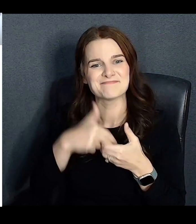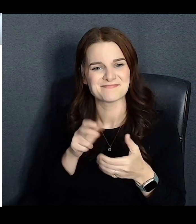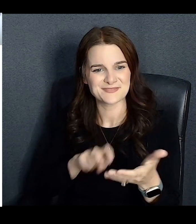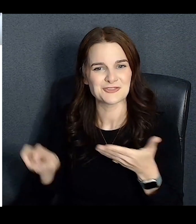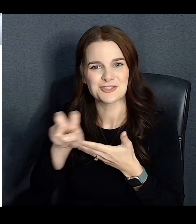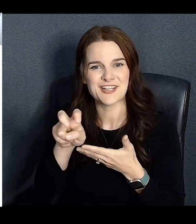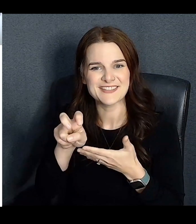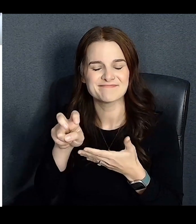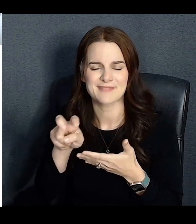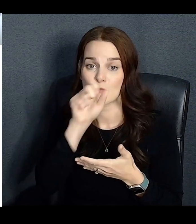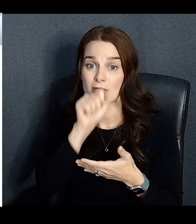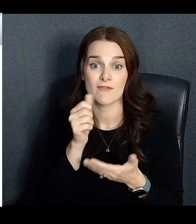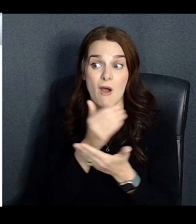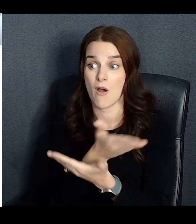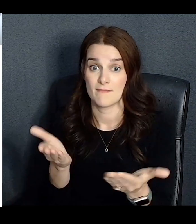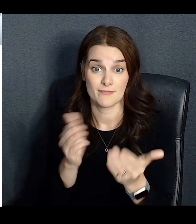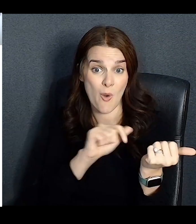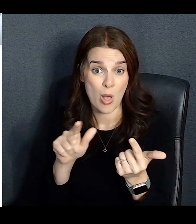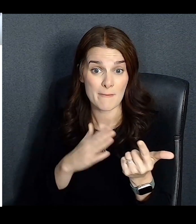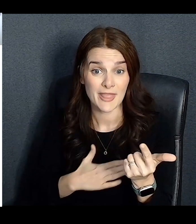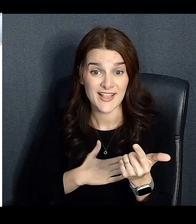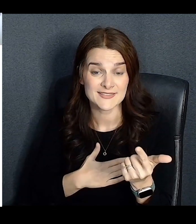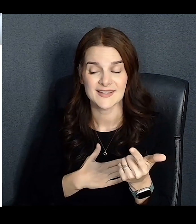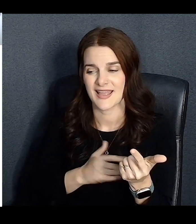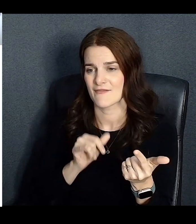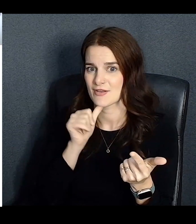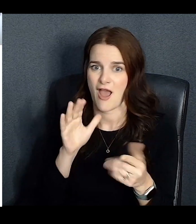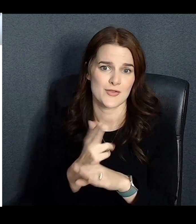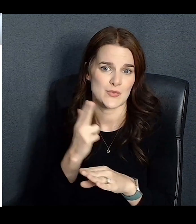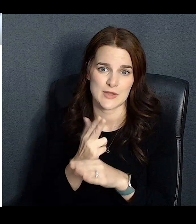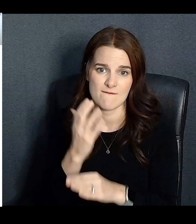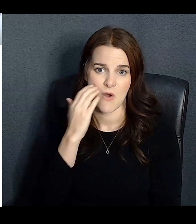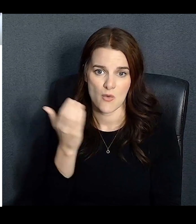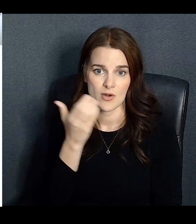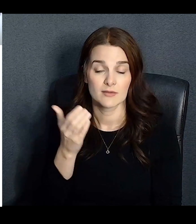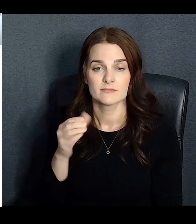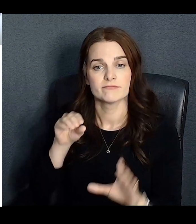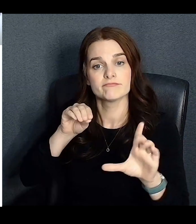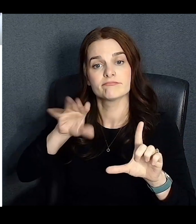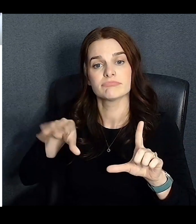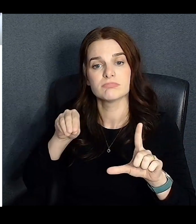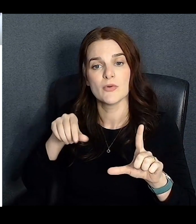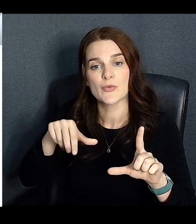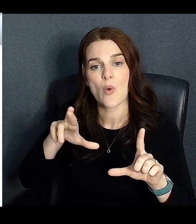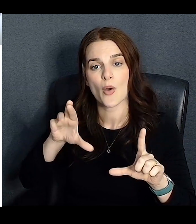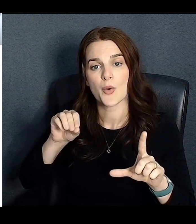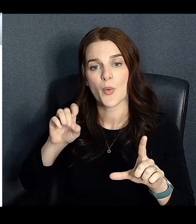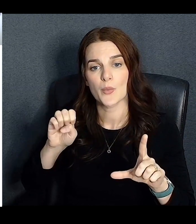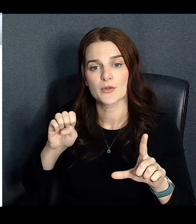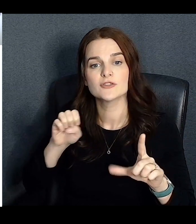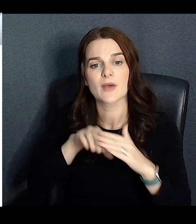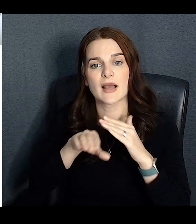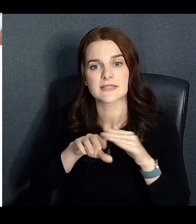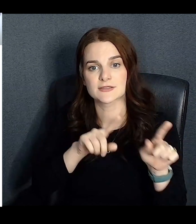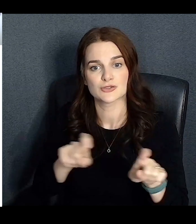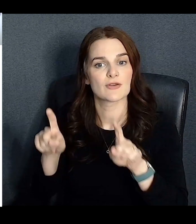journey. Um, I would love for everyone to please, if you're not using your phone, you could use this QR code to access the